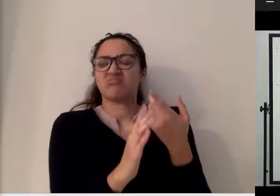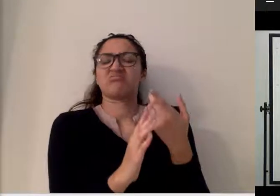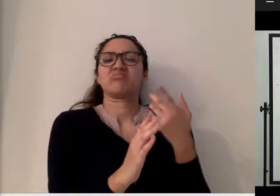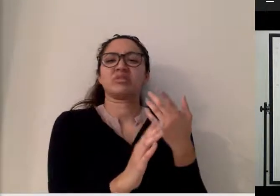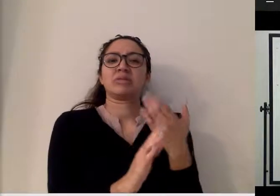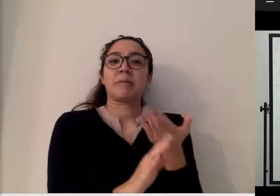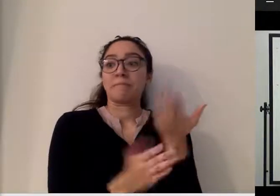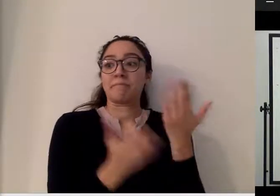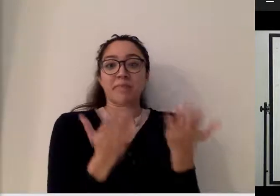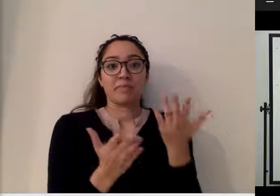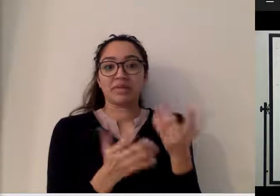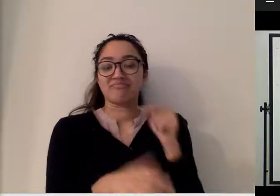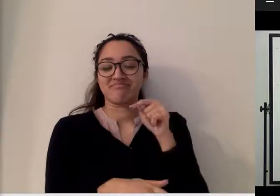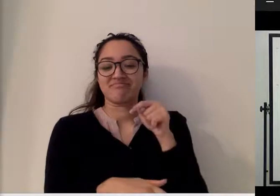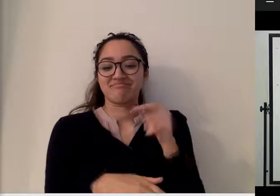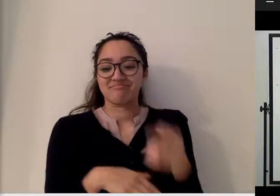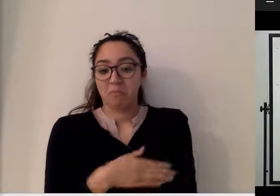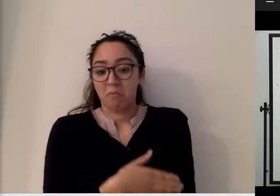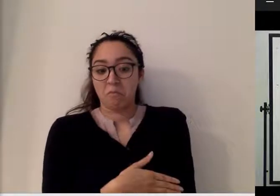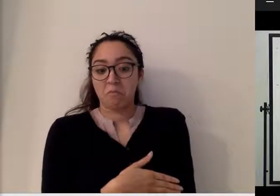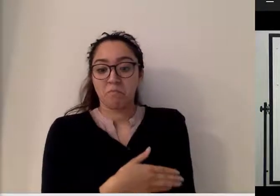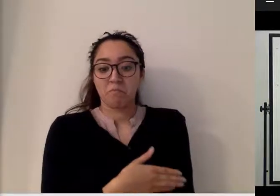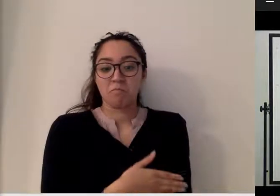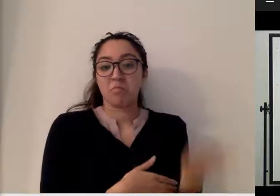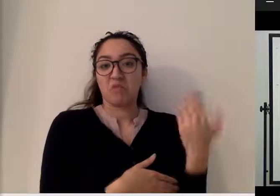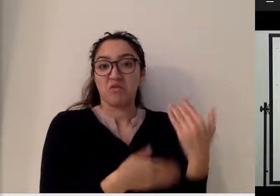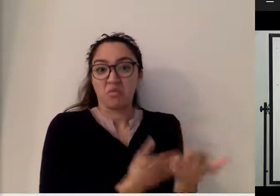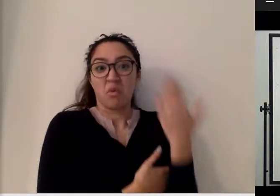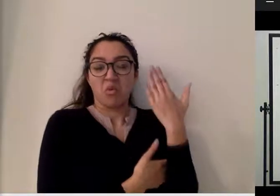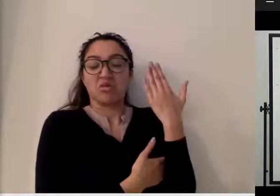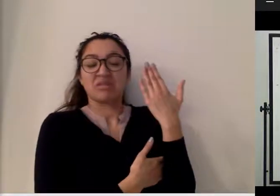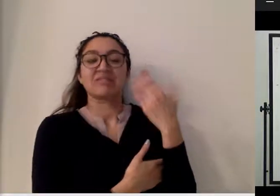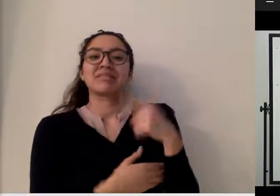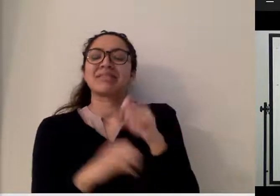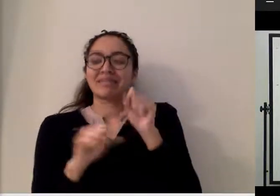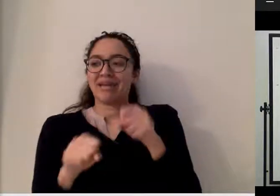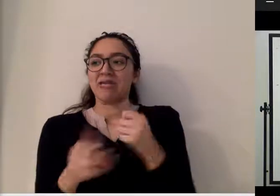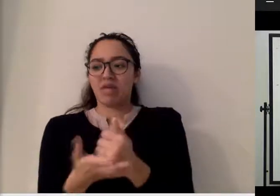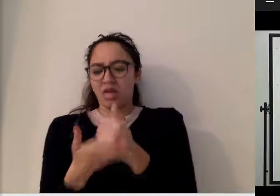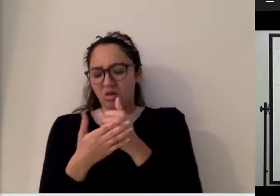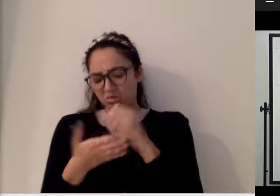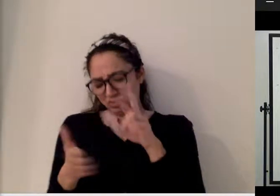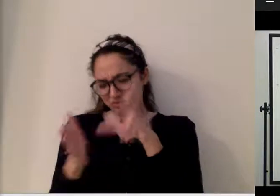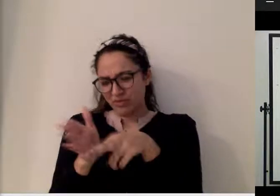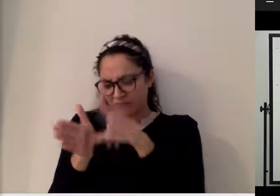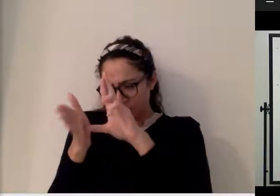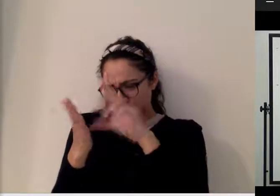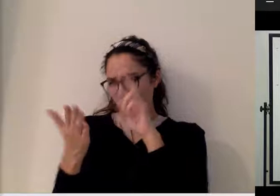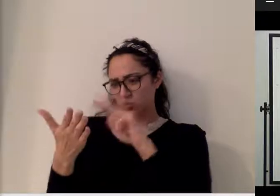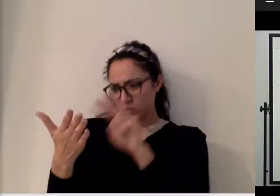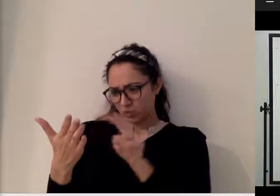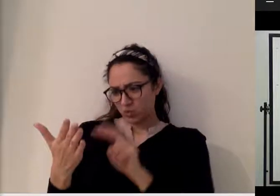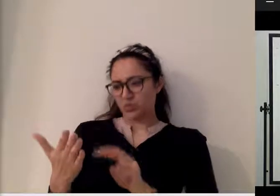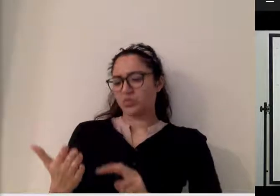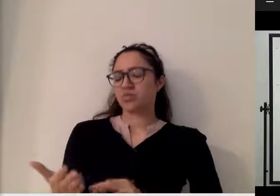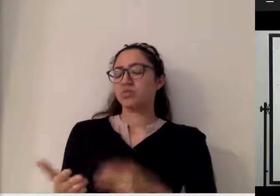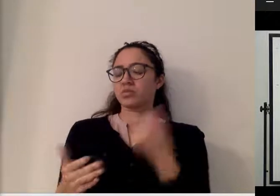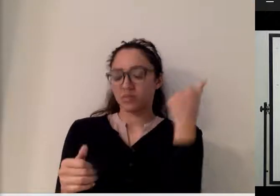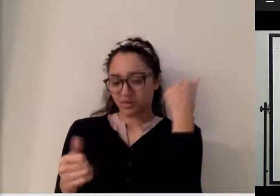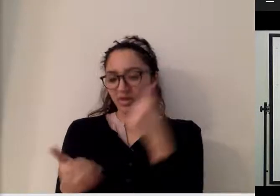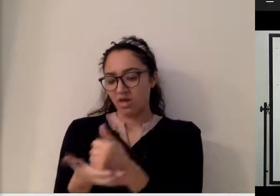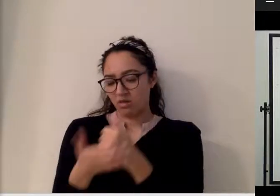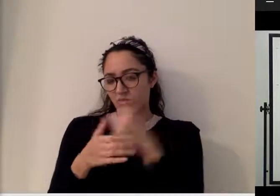night before, just kind of remembering that, it helps. And then the other one that's part of that is previewing